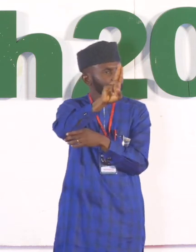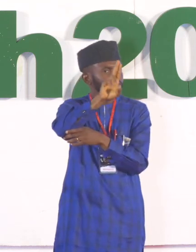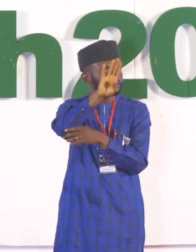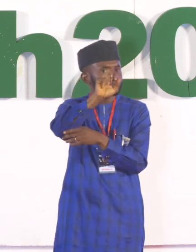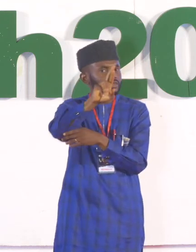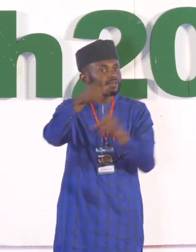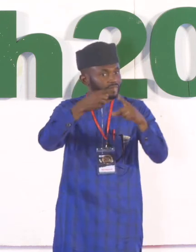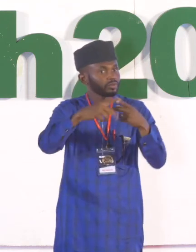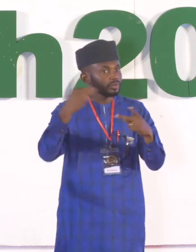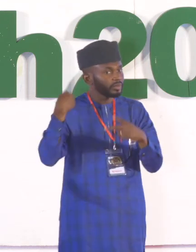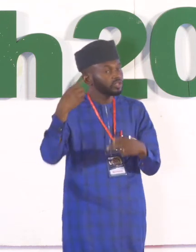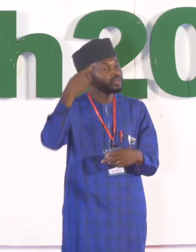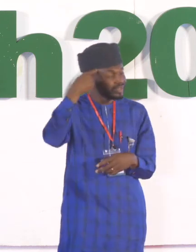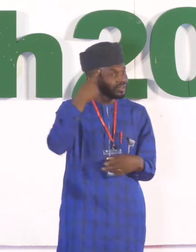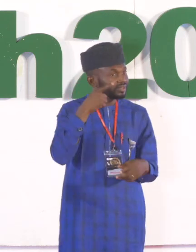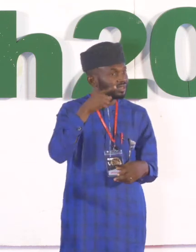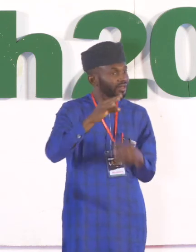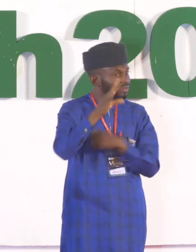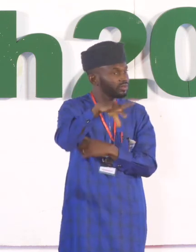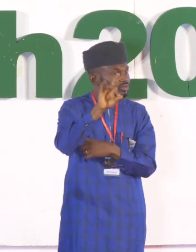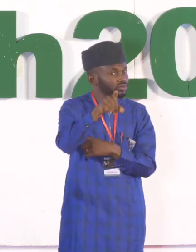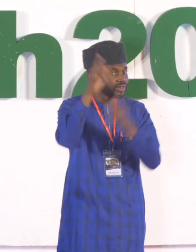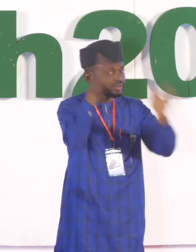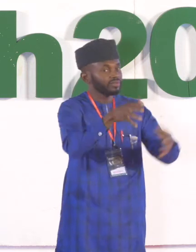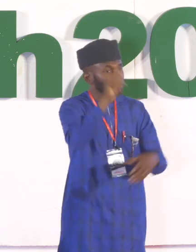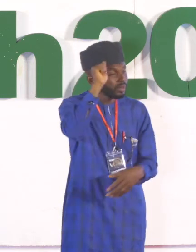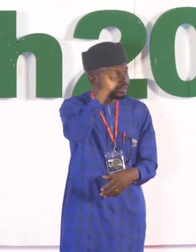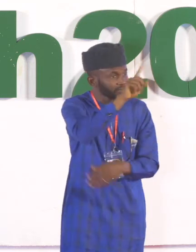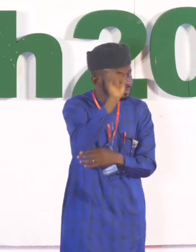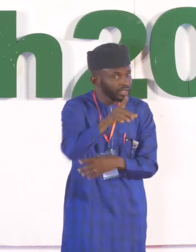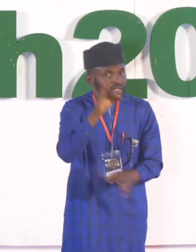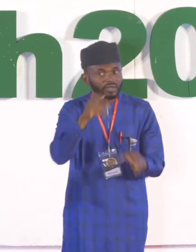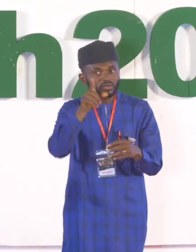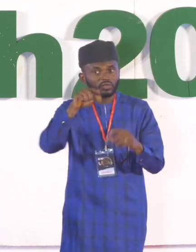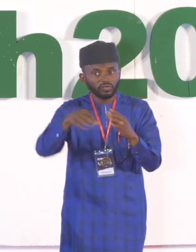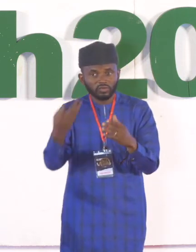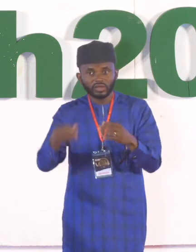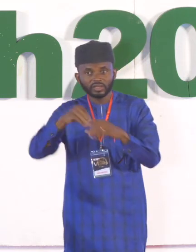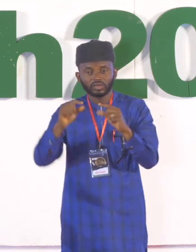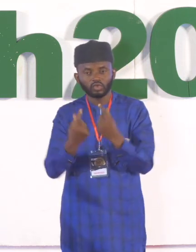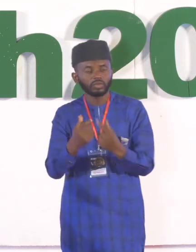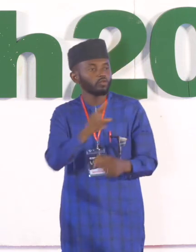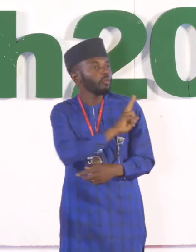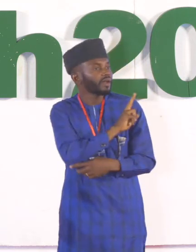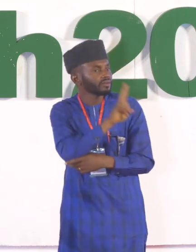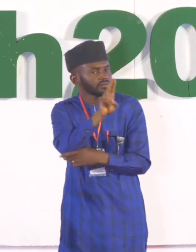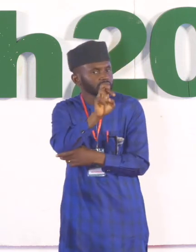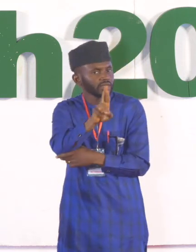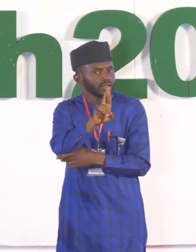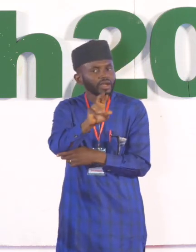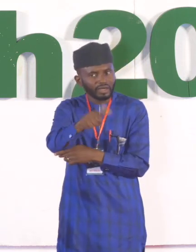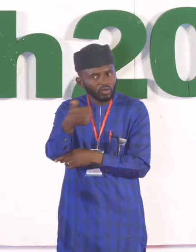What if you fall among the group of Umar? What of Abu Huraira and the